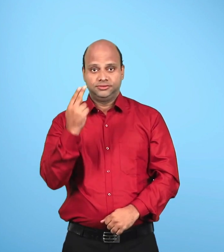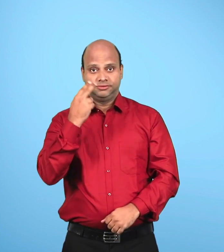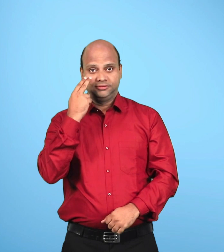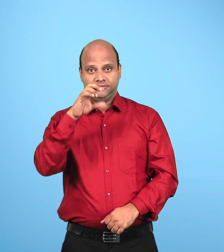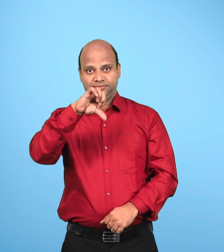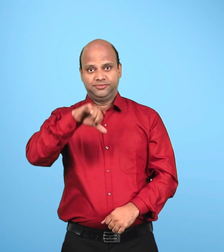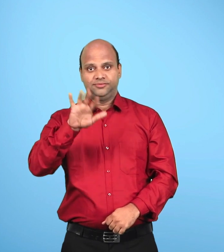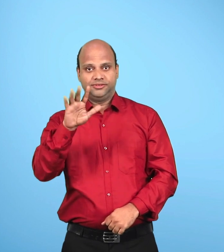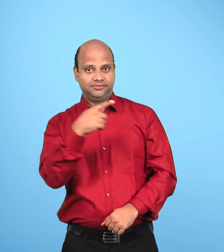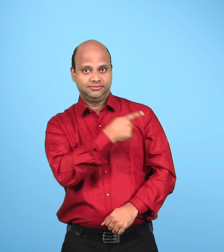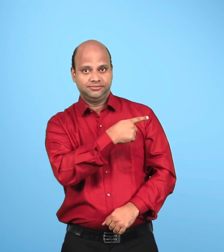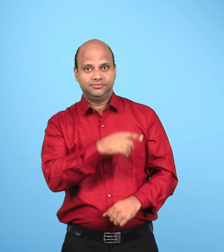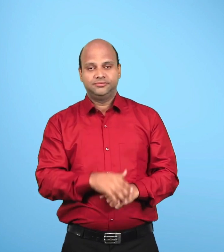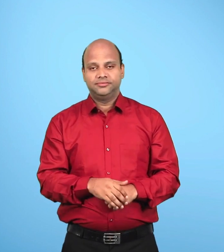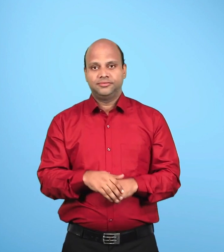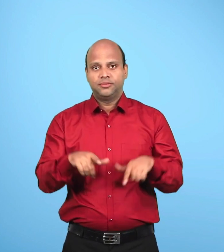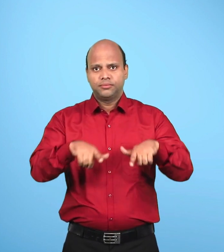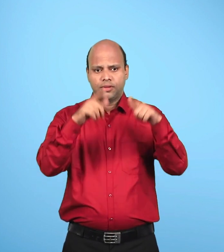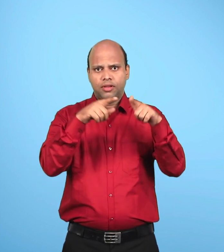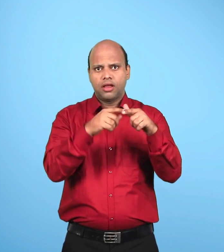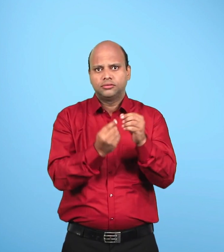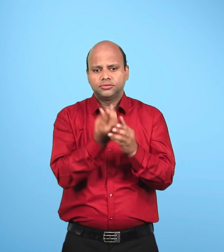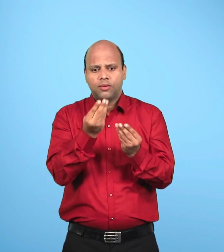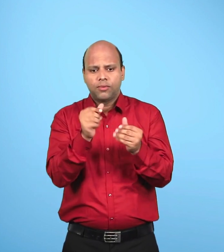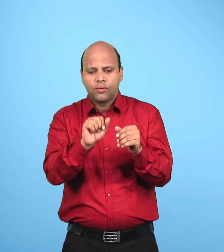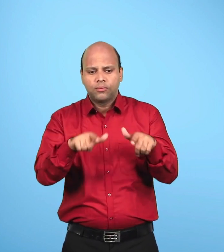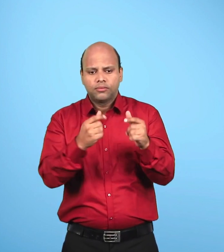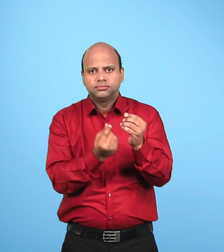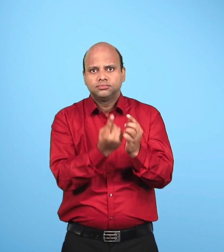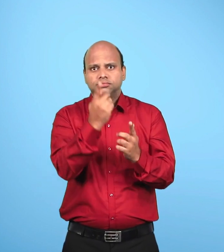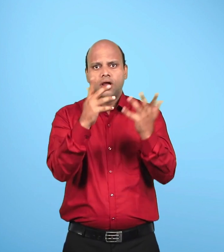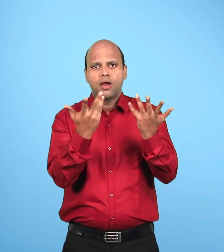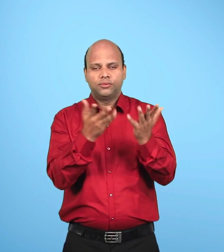Figure 9.5 shows some typical plants that grow in a desert.